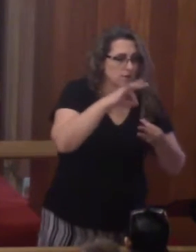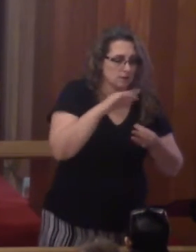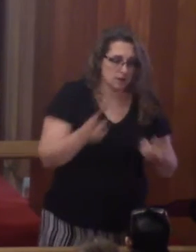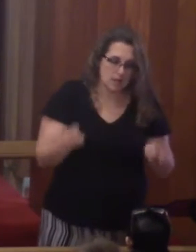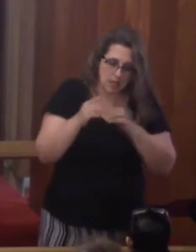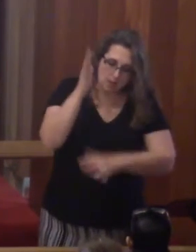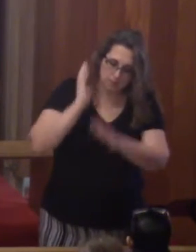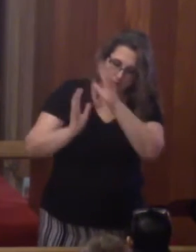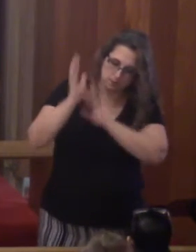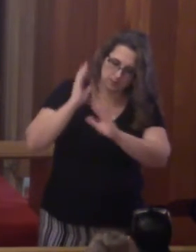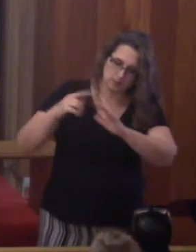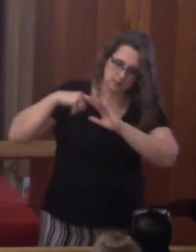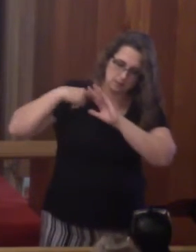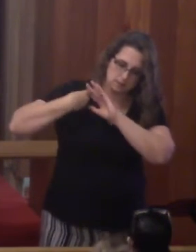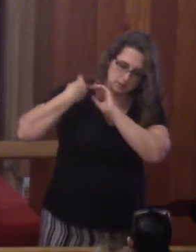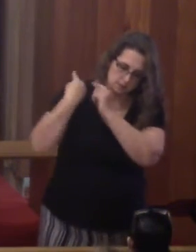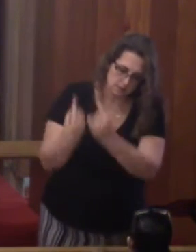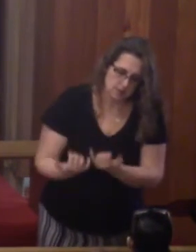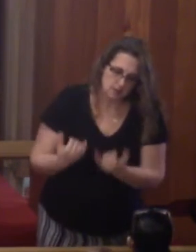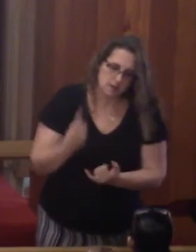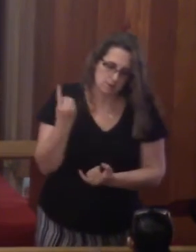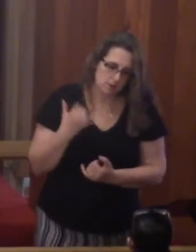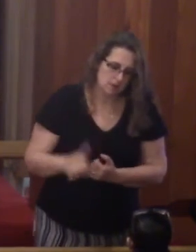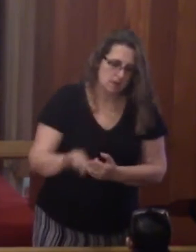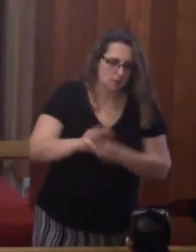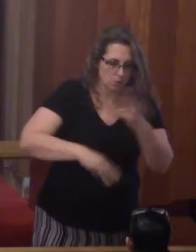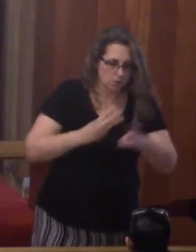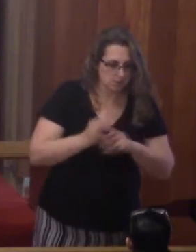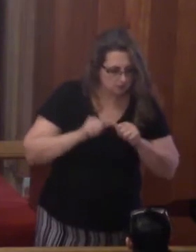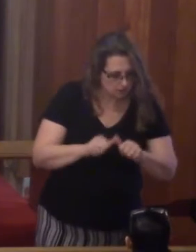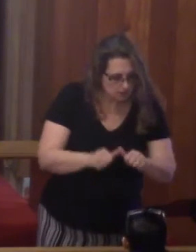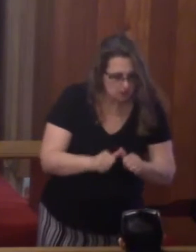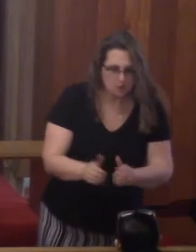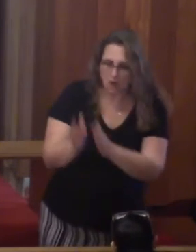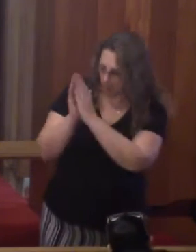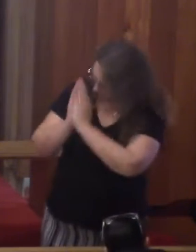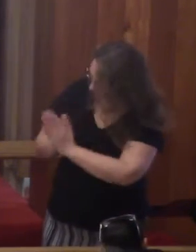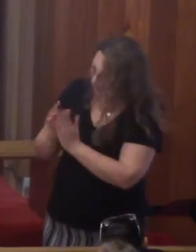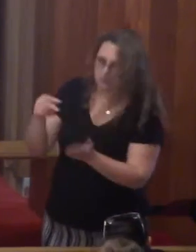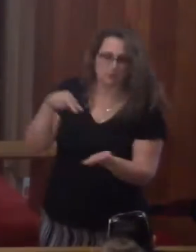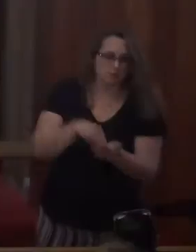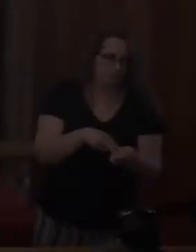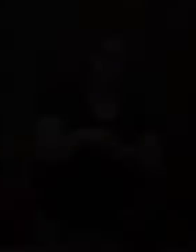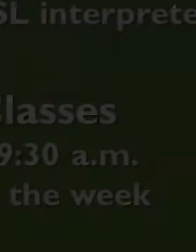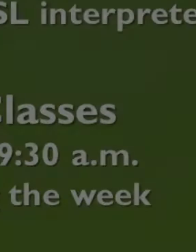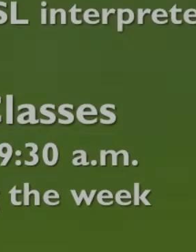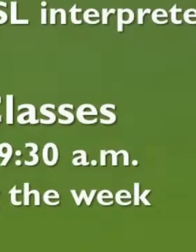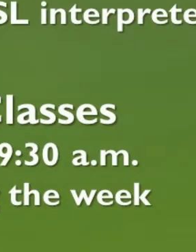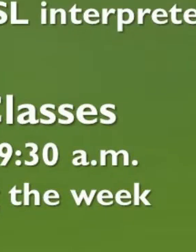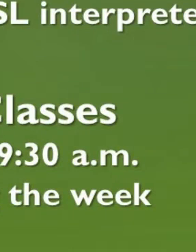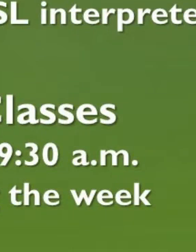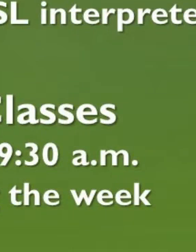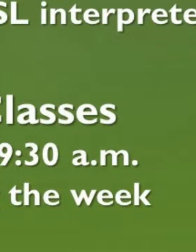Holy Ghost, as it was in the beginning, is now, and ever shall be, world without end. Amen. We rise and sing the offering.